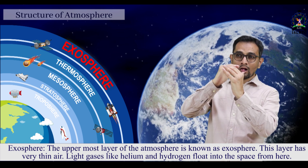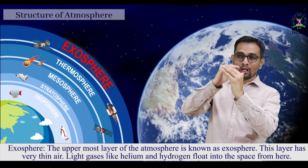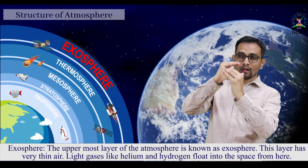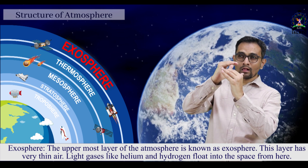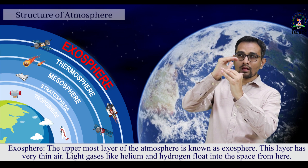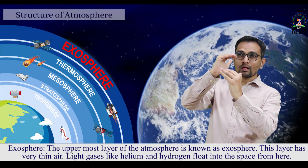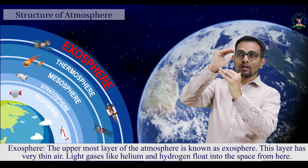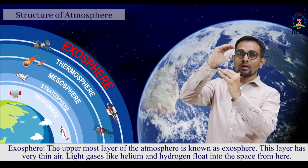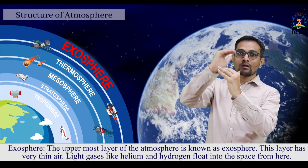Exosphere.